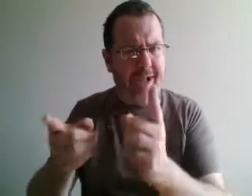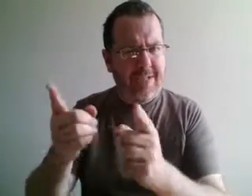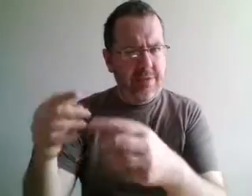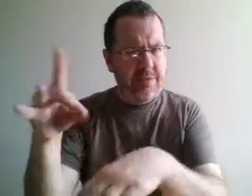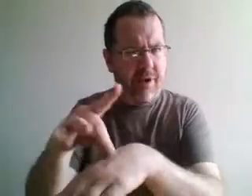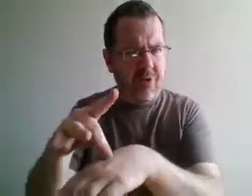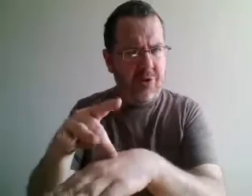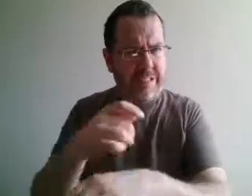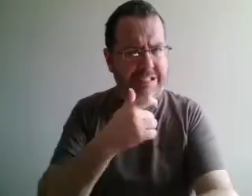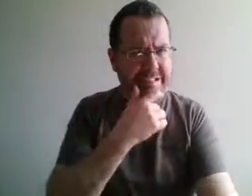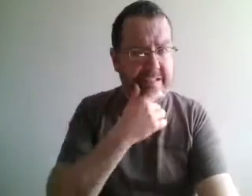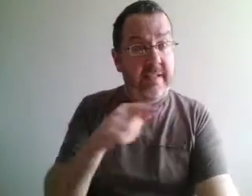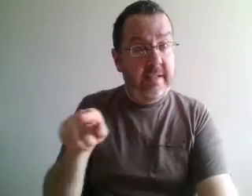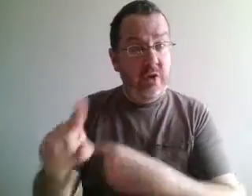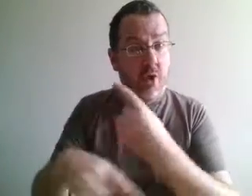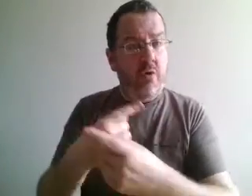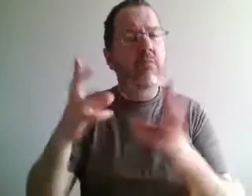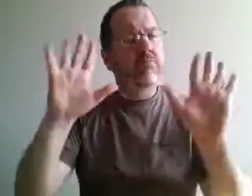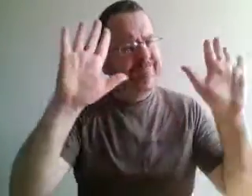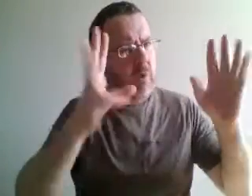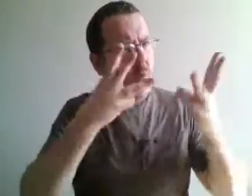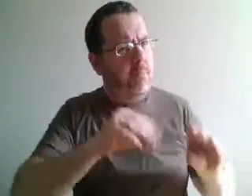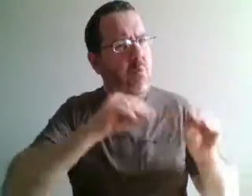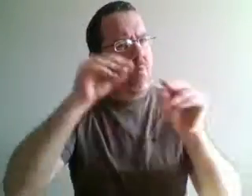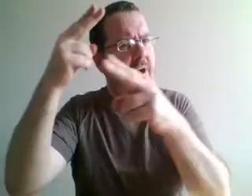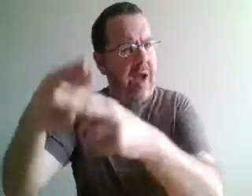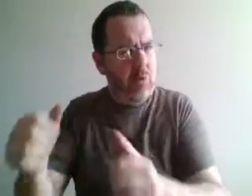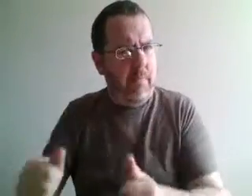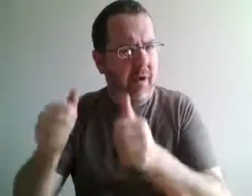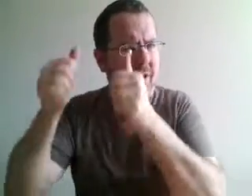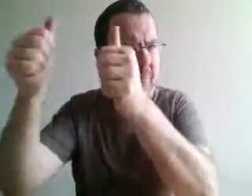move out to an apartment to protect me. Is this the best decision?